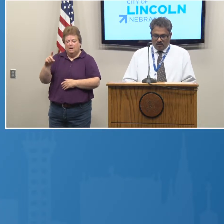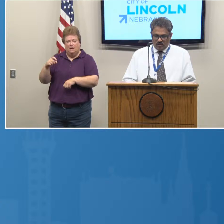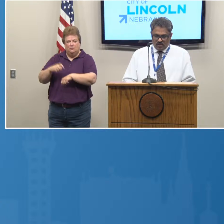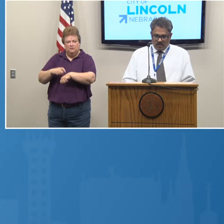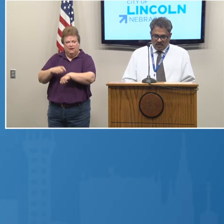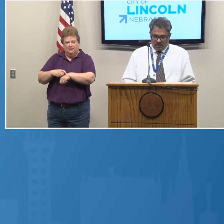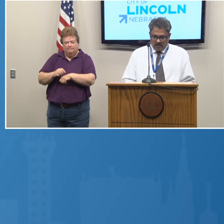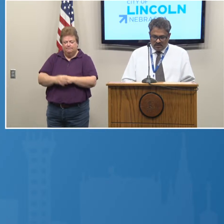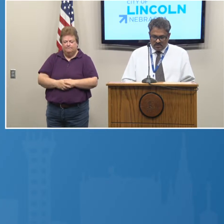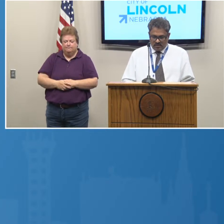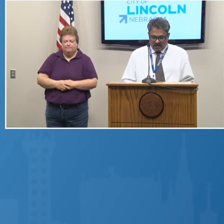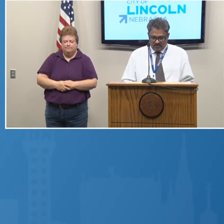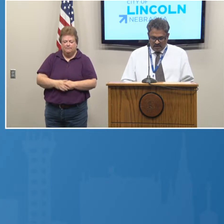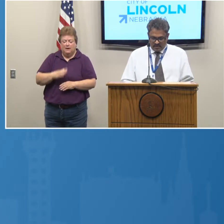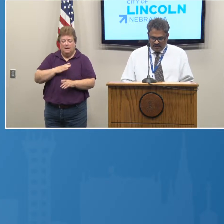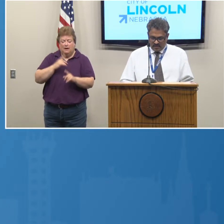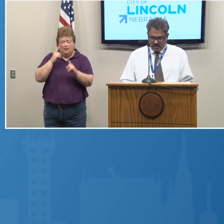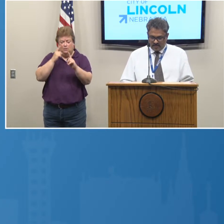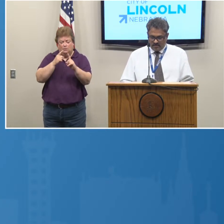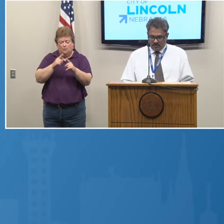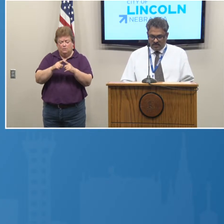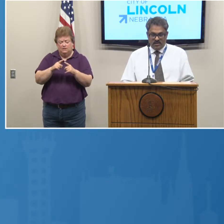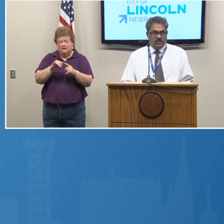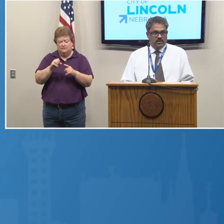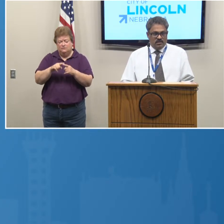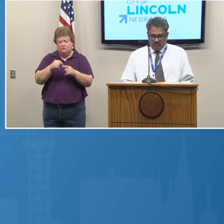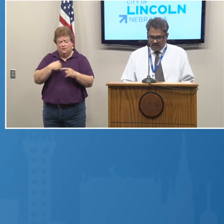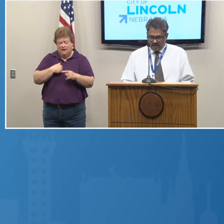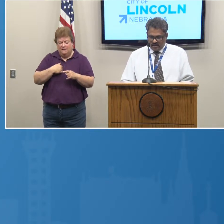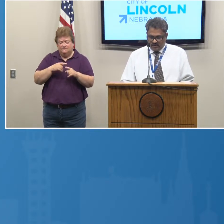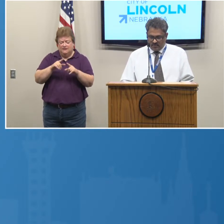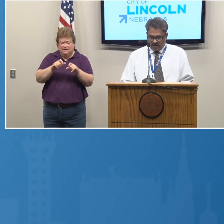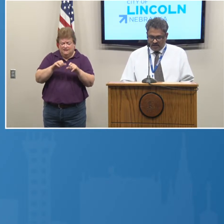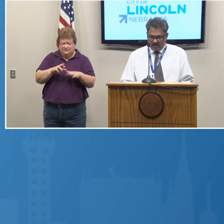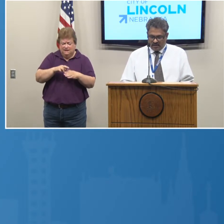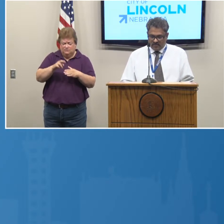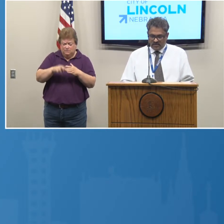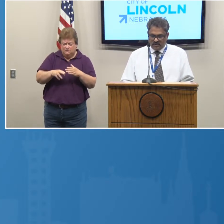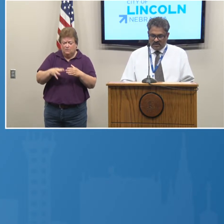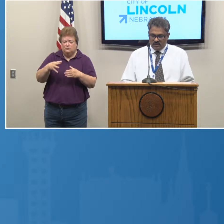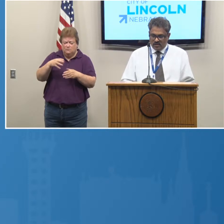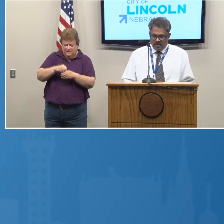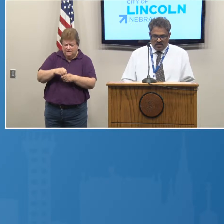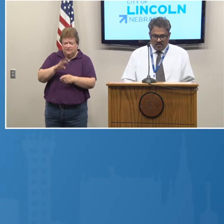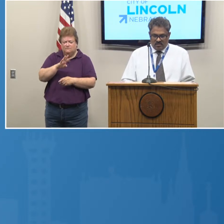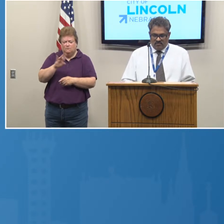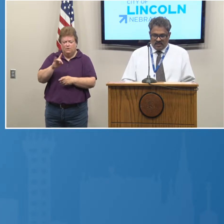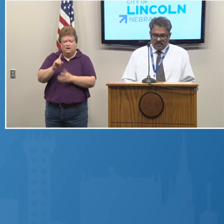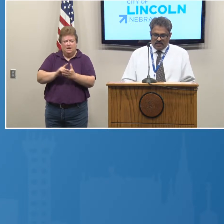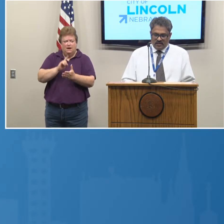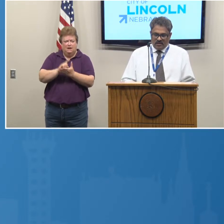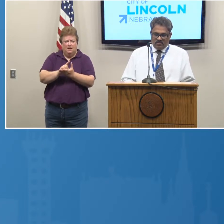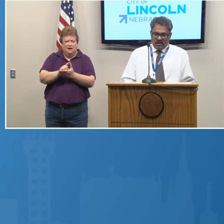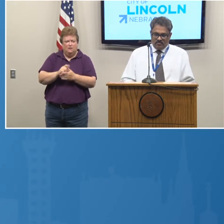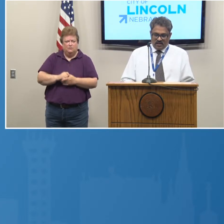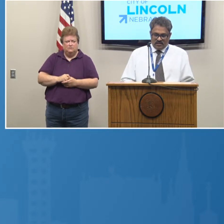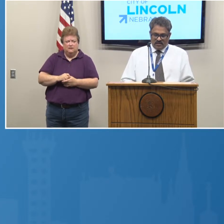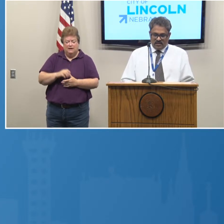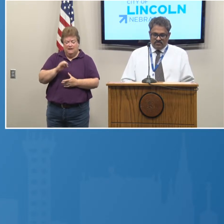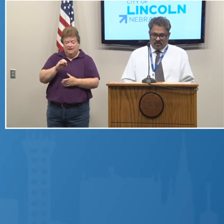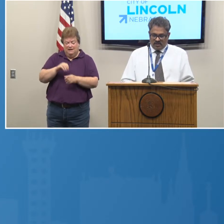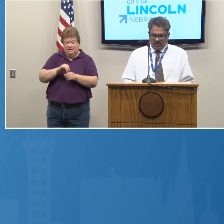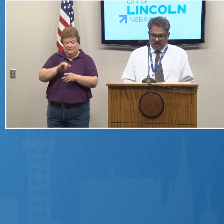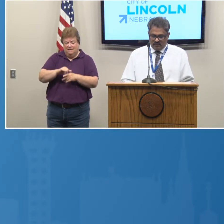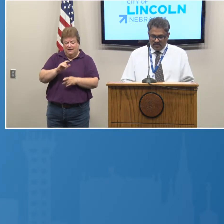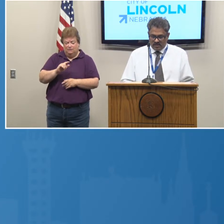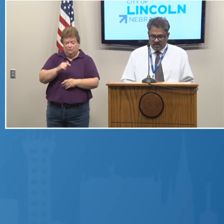Our goal is to have test results reported within 48 hours. When the turnaround time